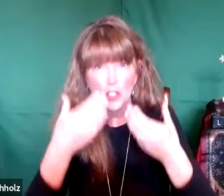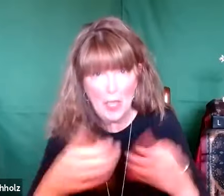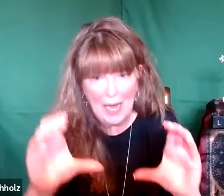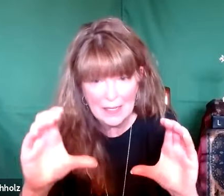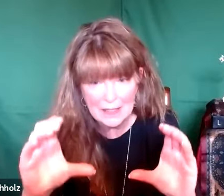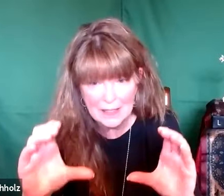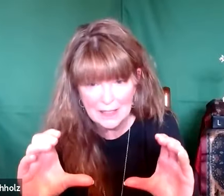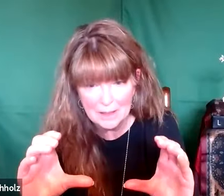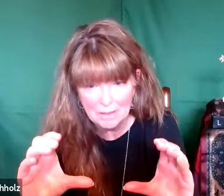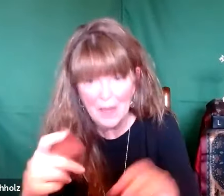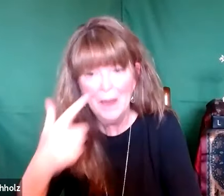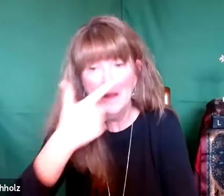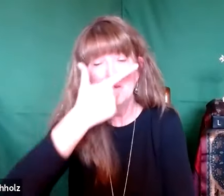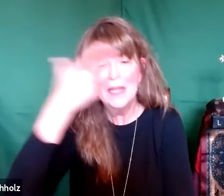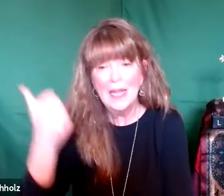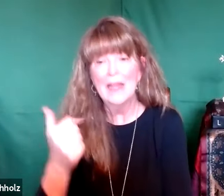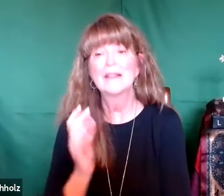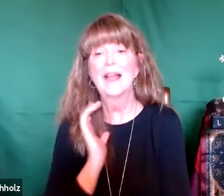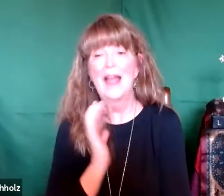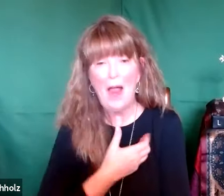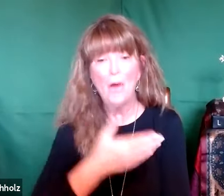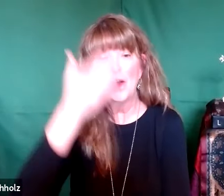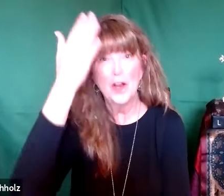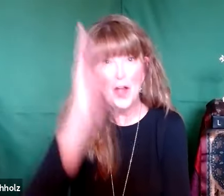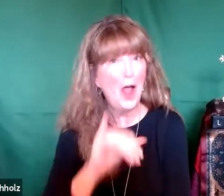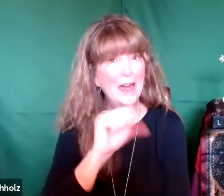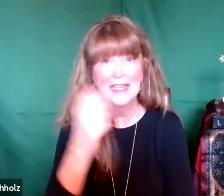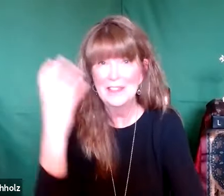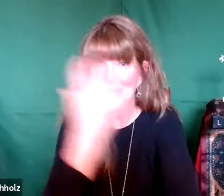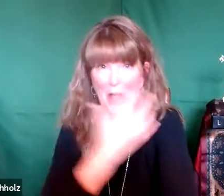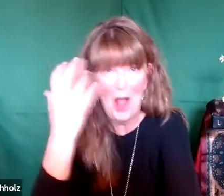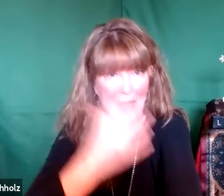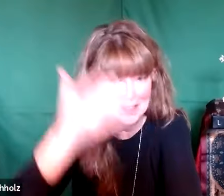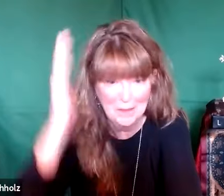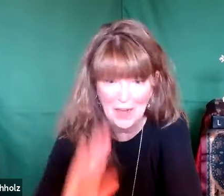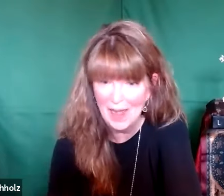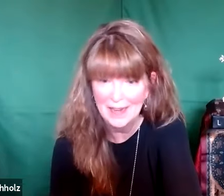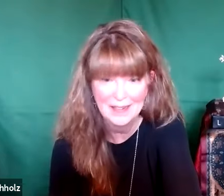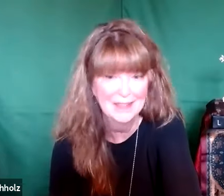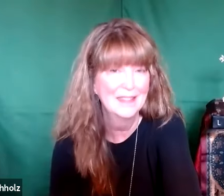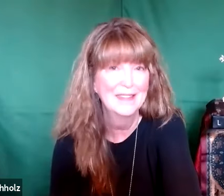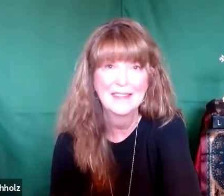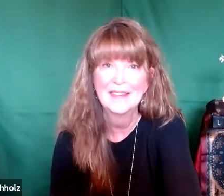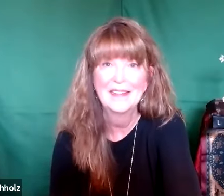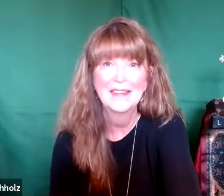And even he was getting a second chance, because our God is awesome.